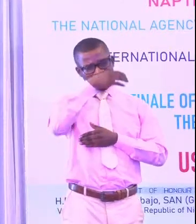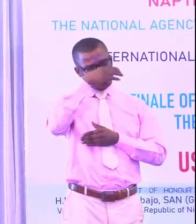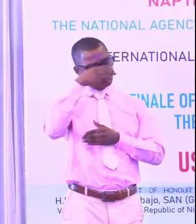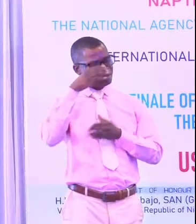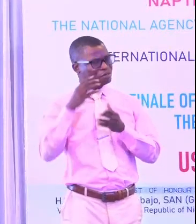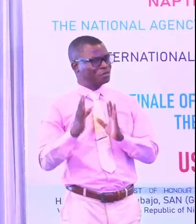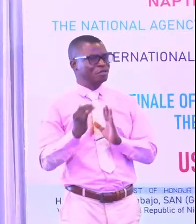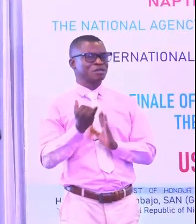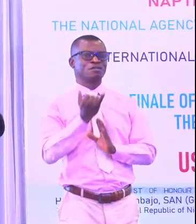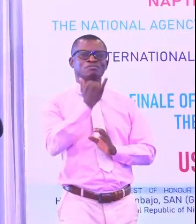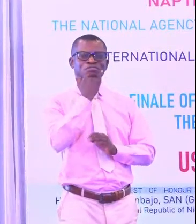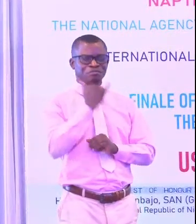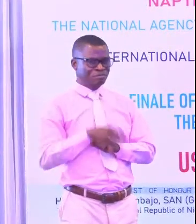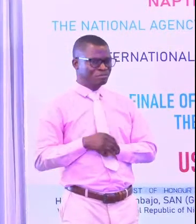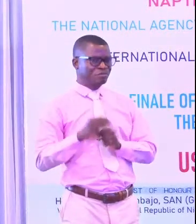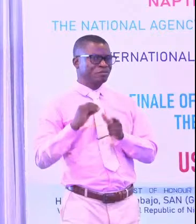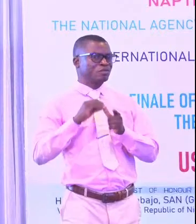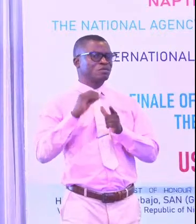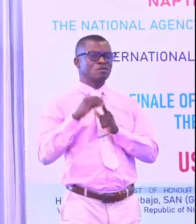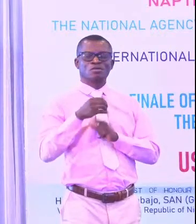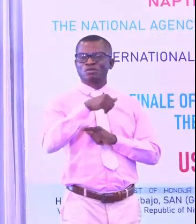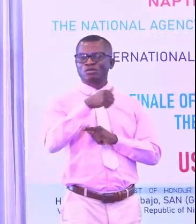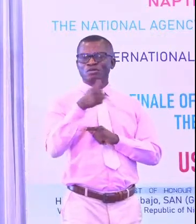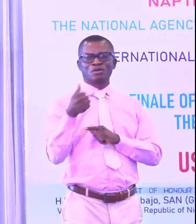offenses or criminal